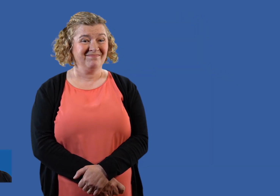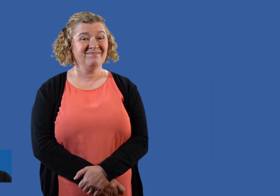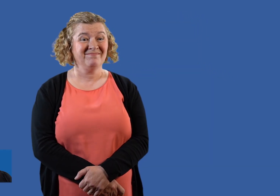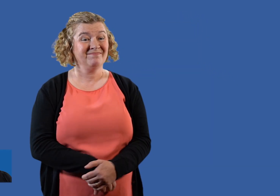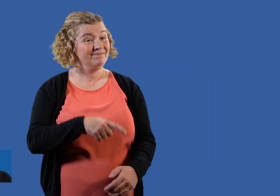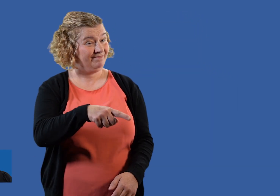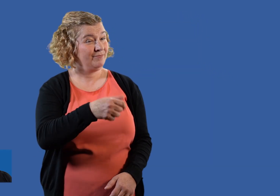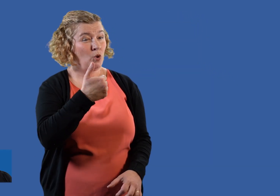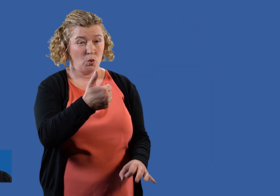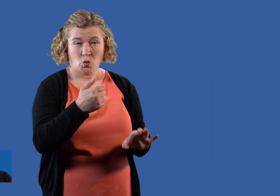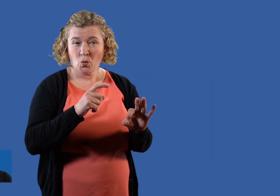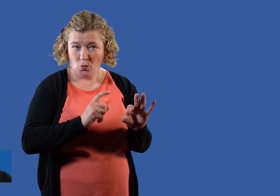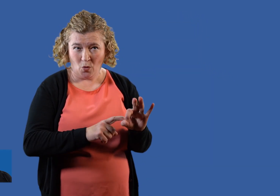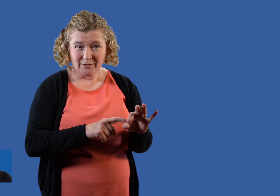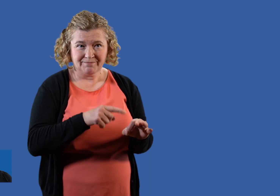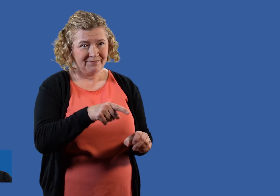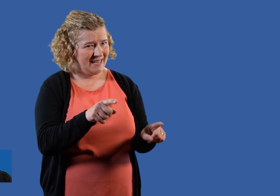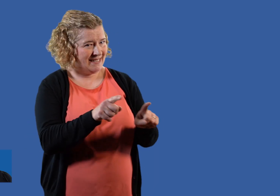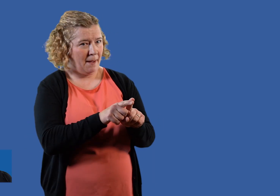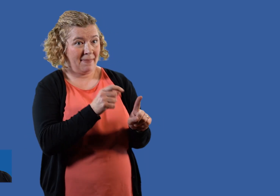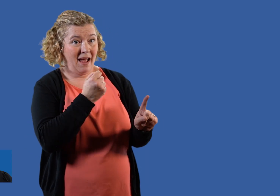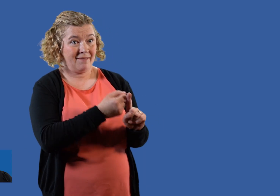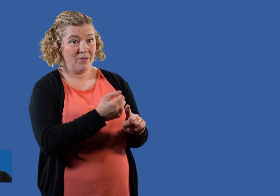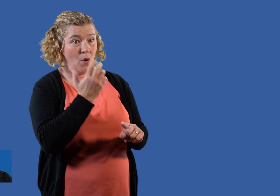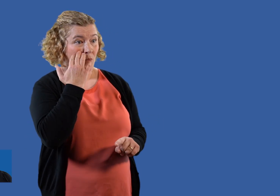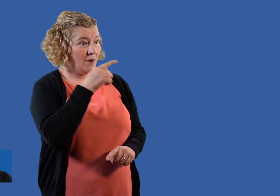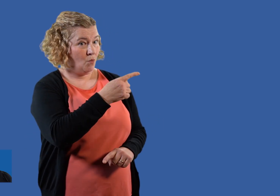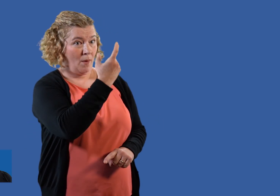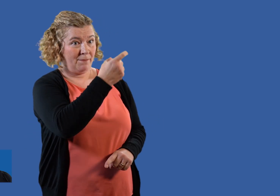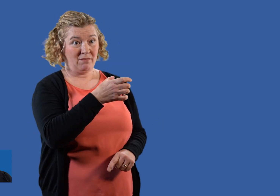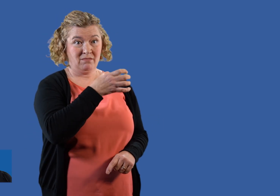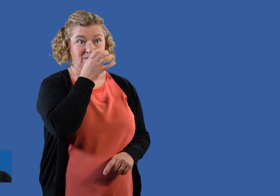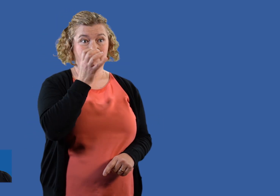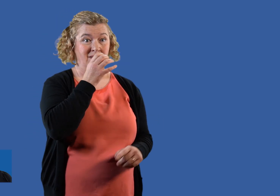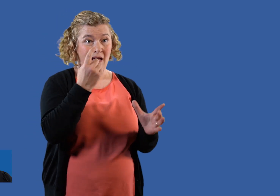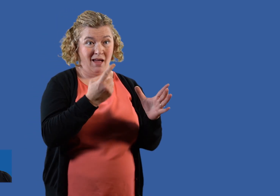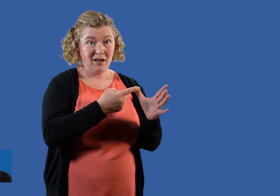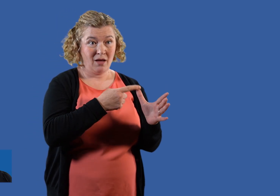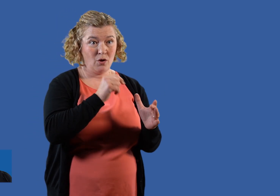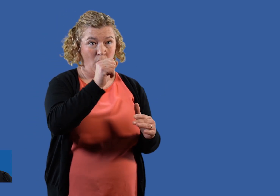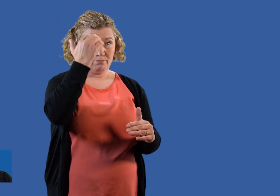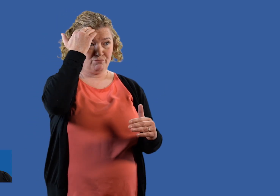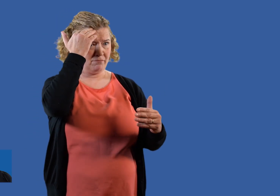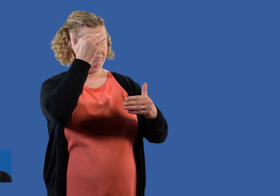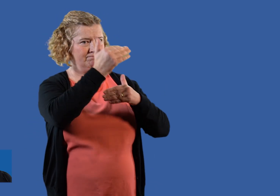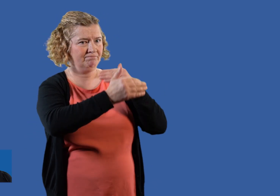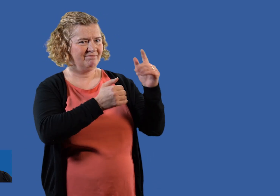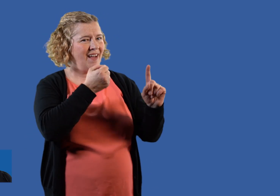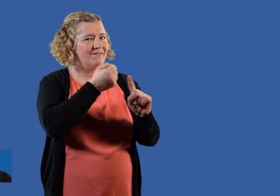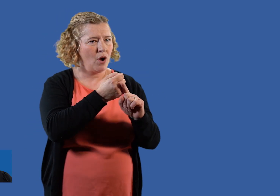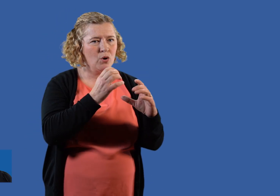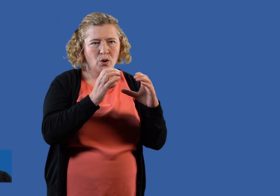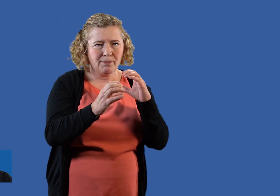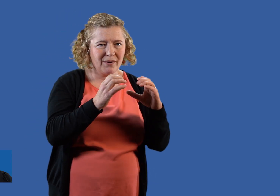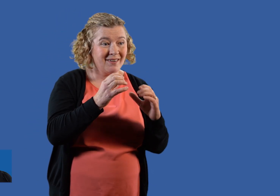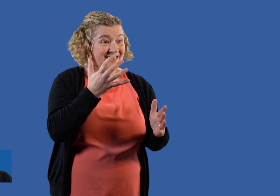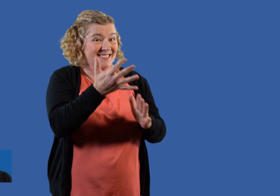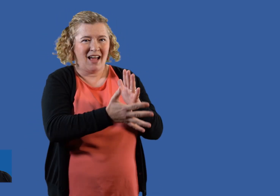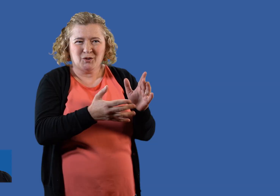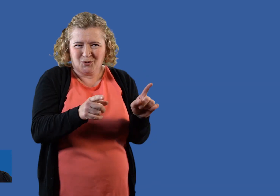That's a good question. It will be the same effect as when somebody uses alcohol. Your communication and signing is affected by your